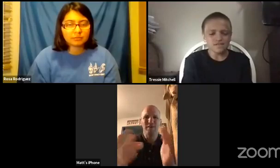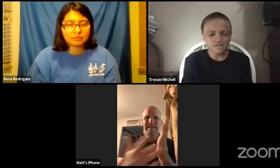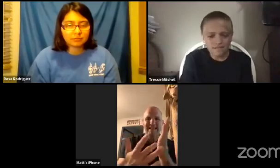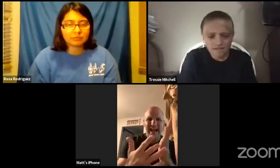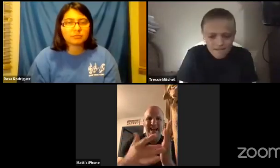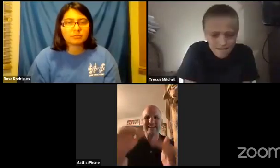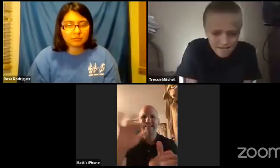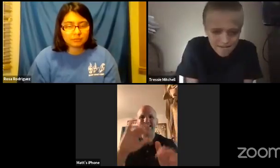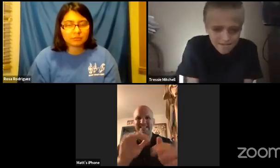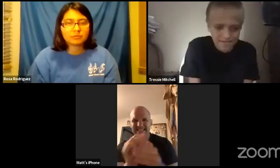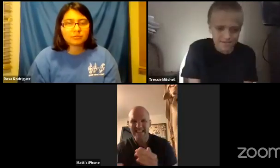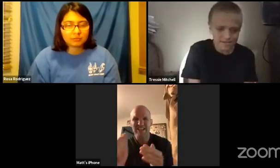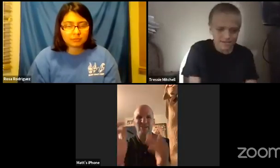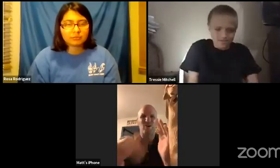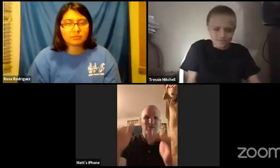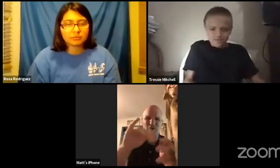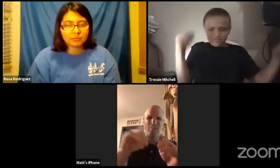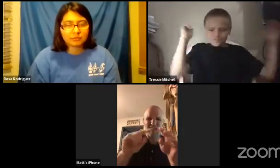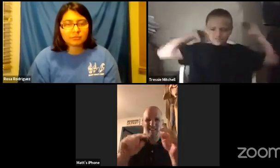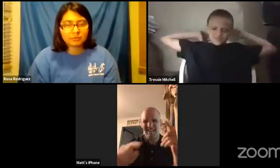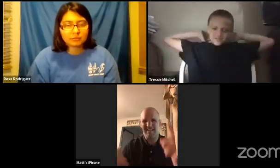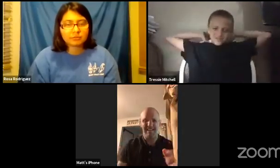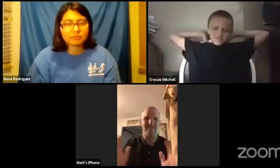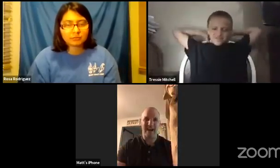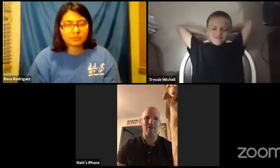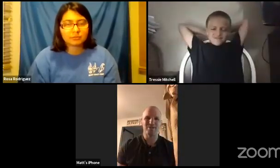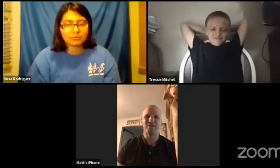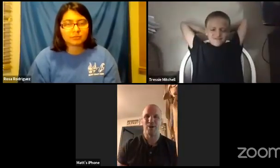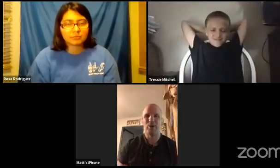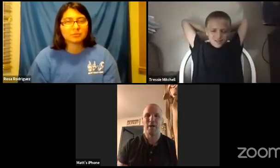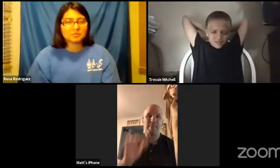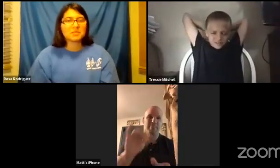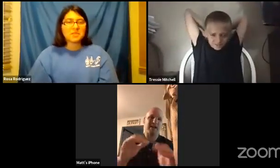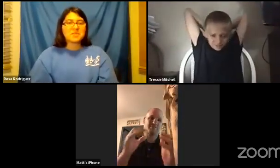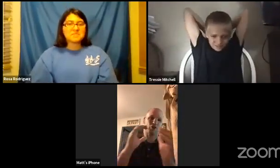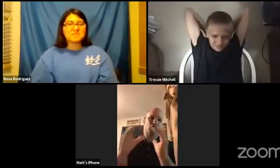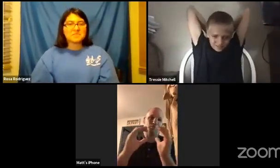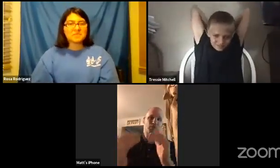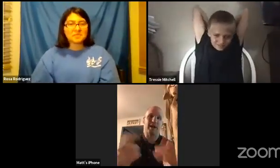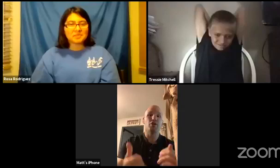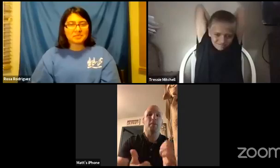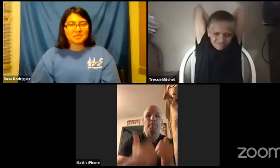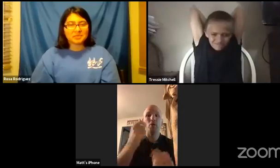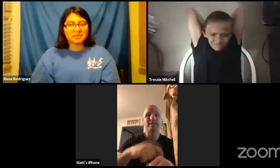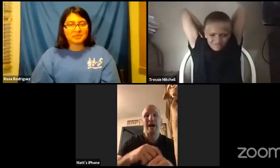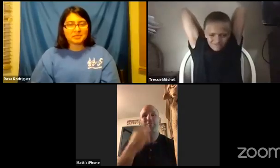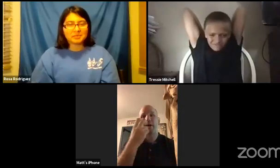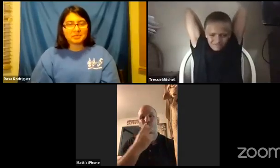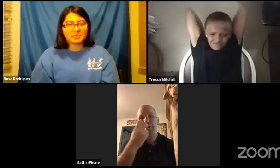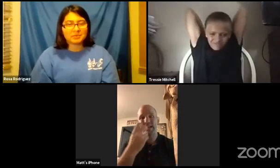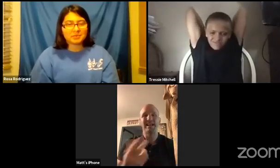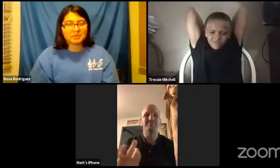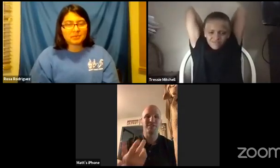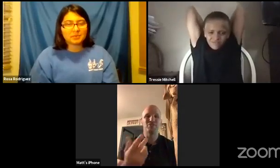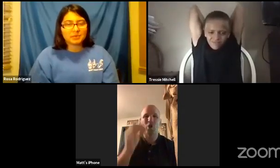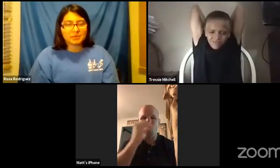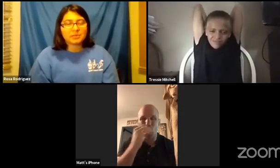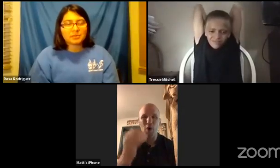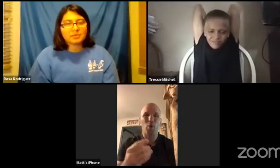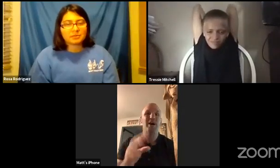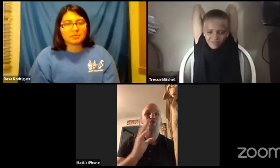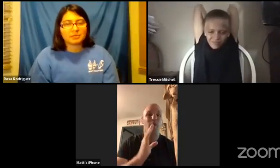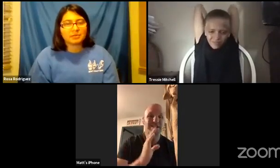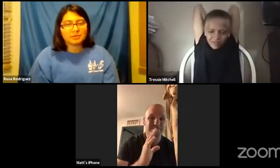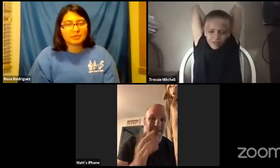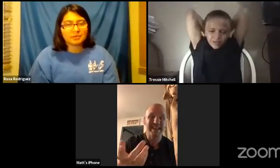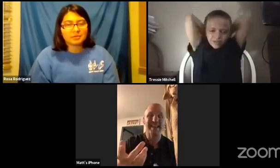way with certain names, moves, and techniques. That's how we communicated with each other. But